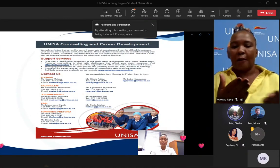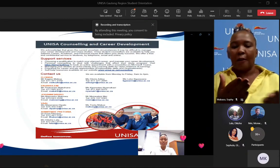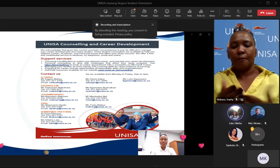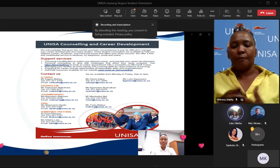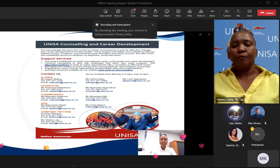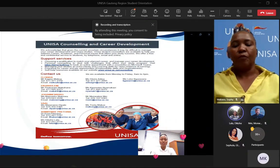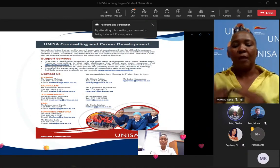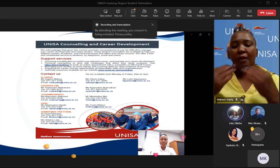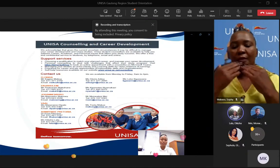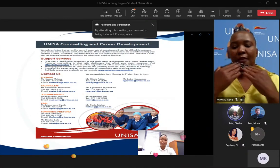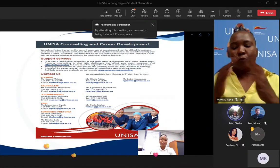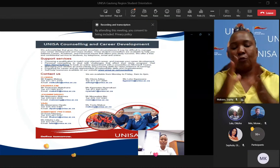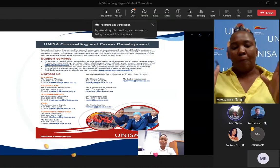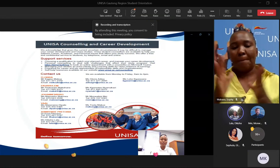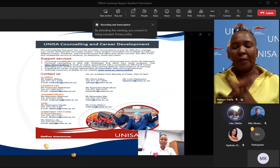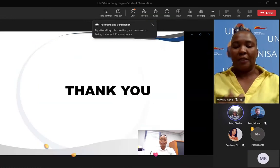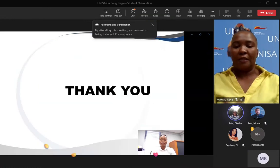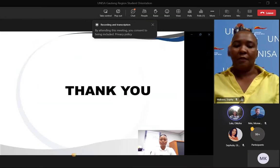so much